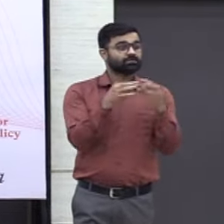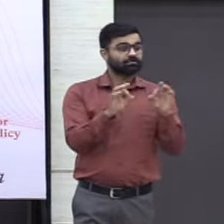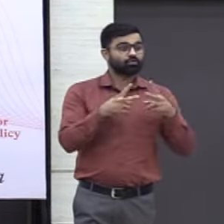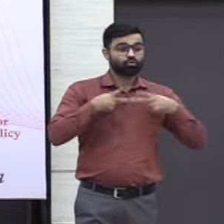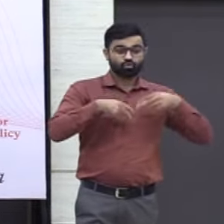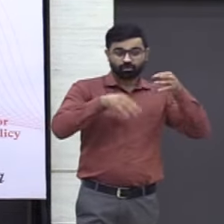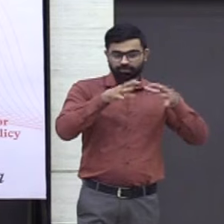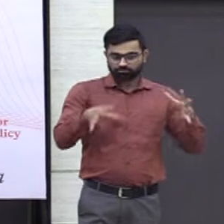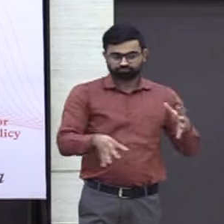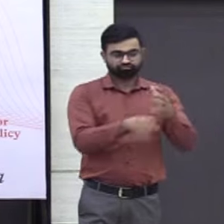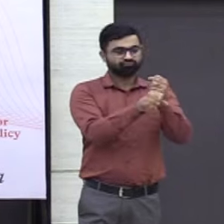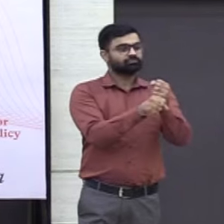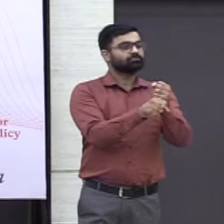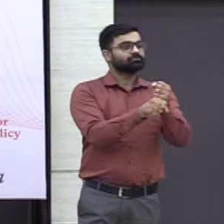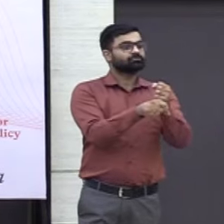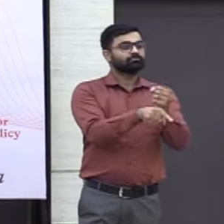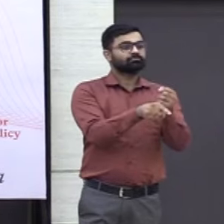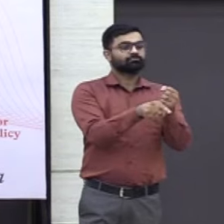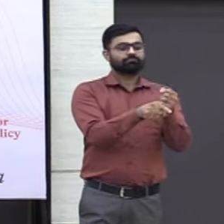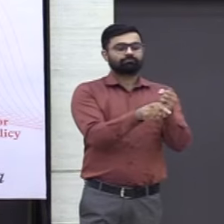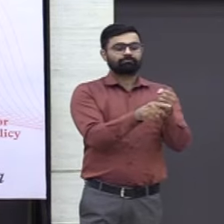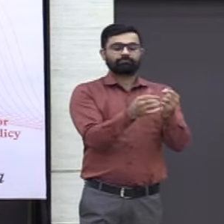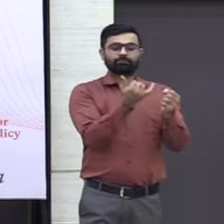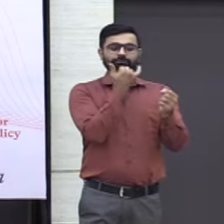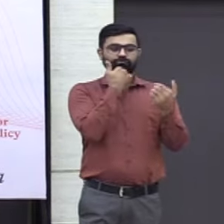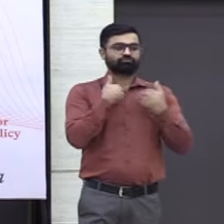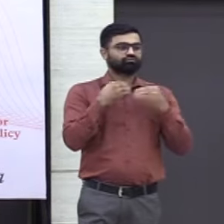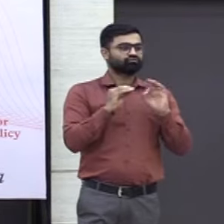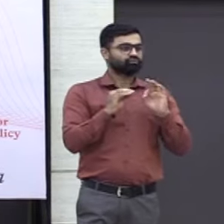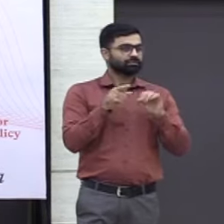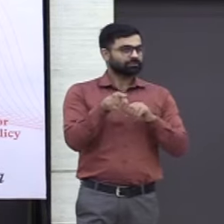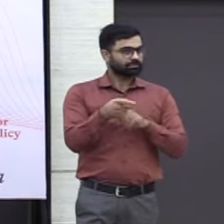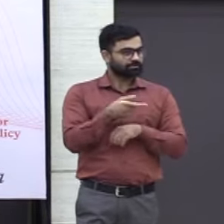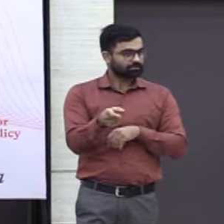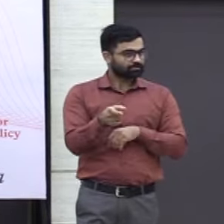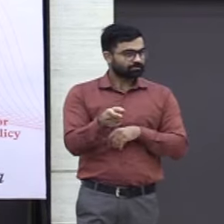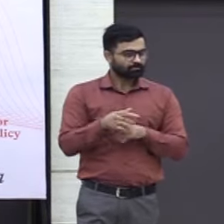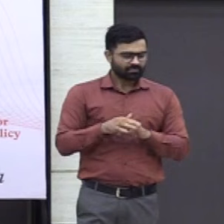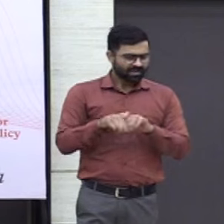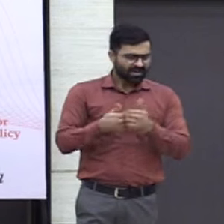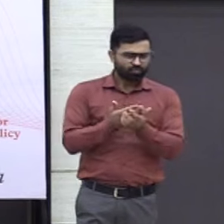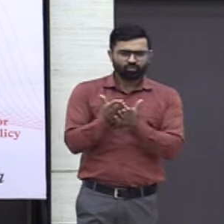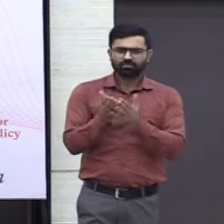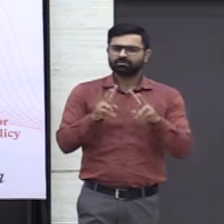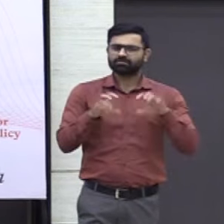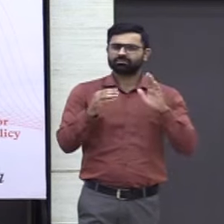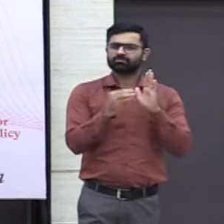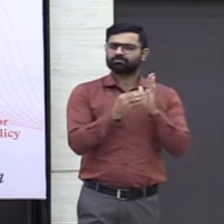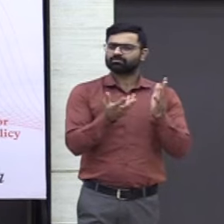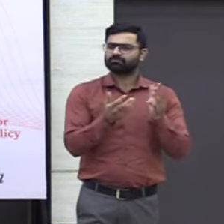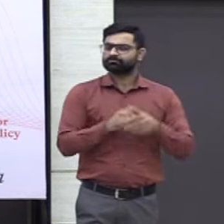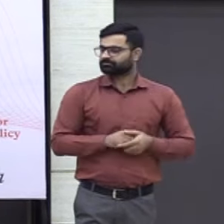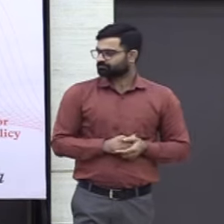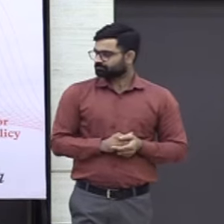comes to the conclusion that you are not guilty of the offense. Now, how is that constitutional?